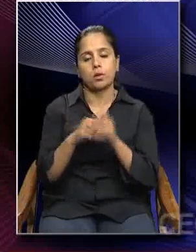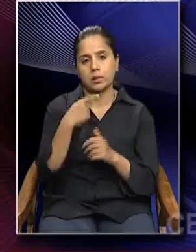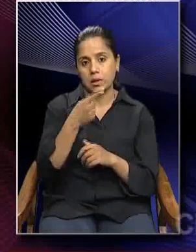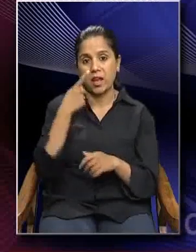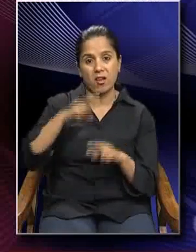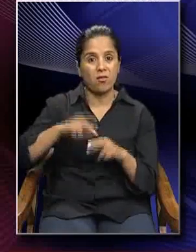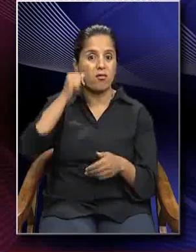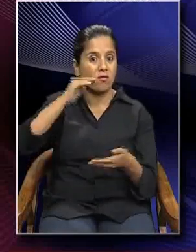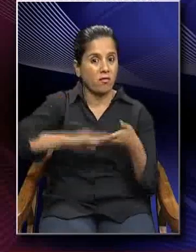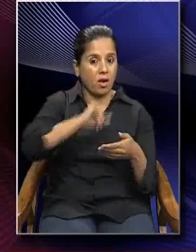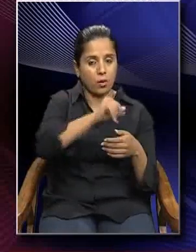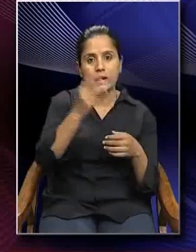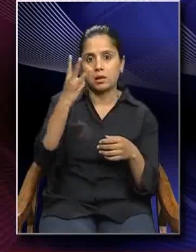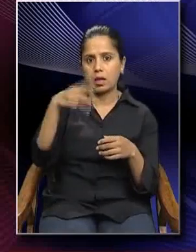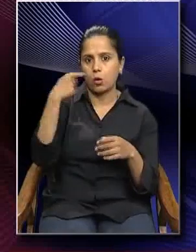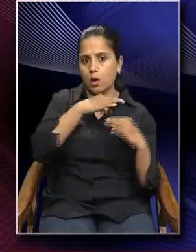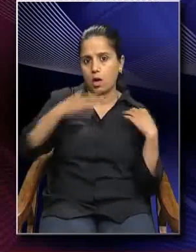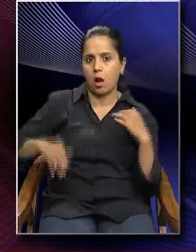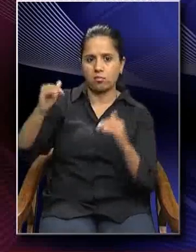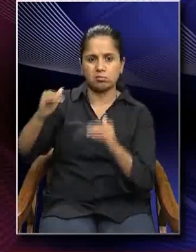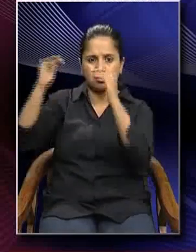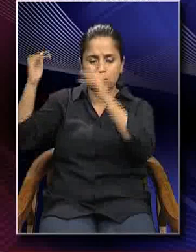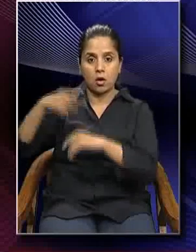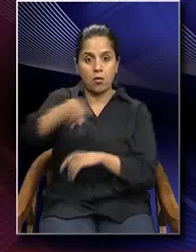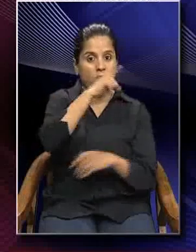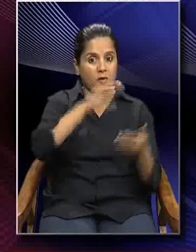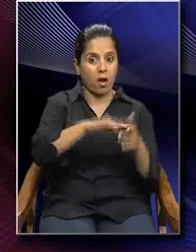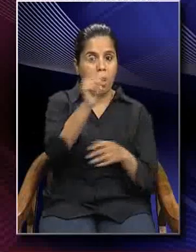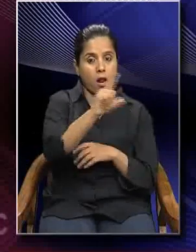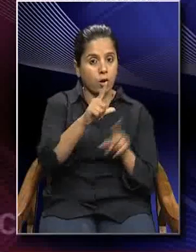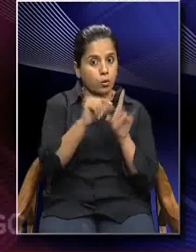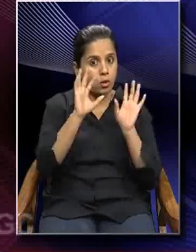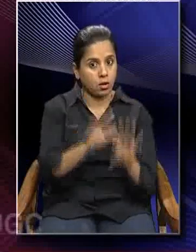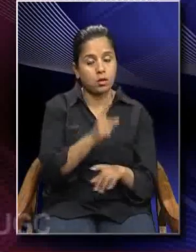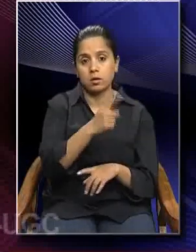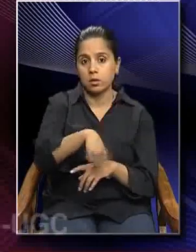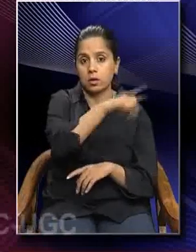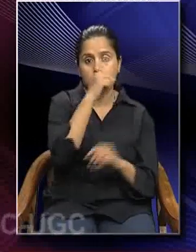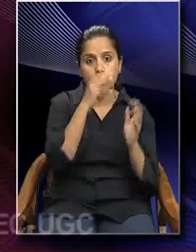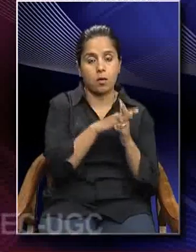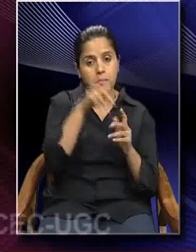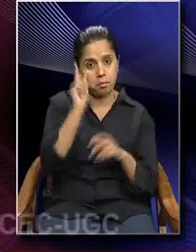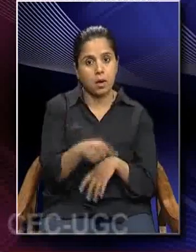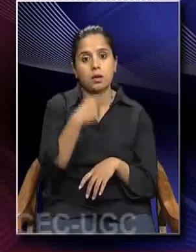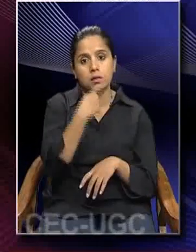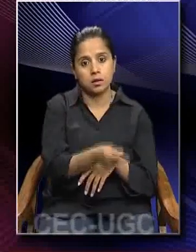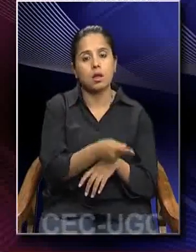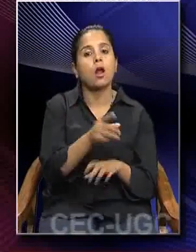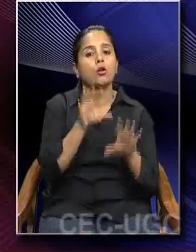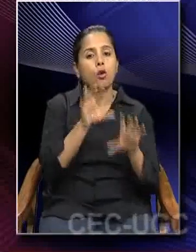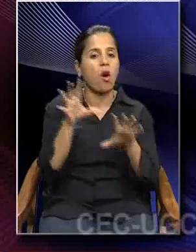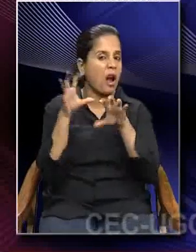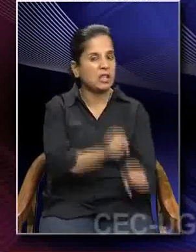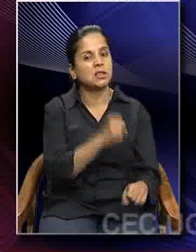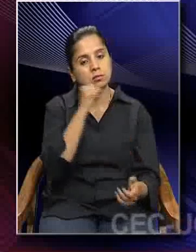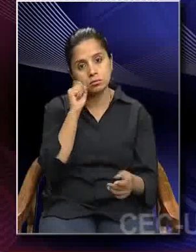of the upper three castes committed adultery, then she should be devoured by dogs